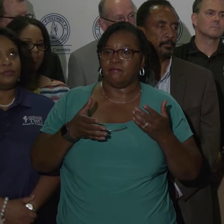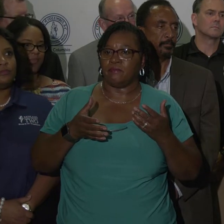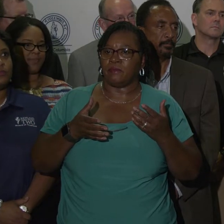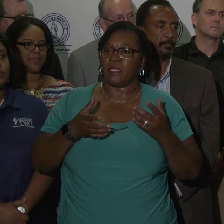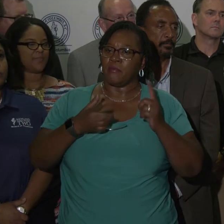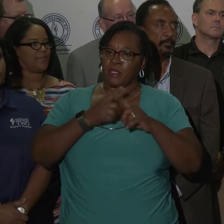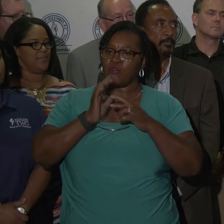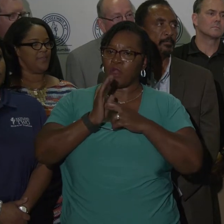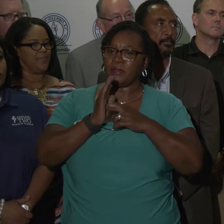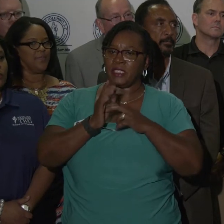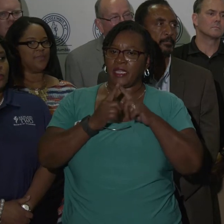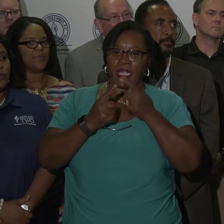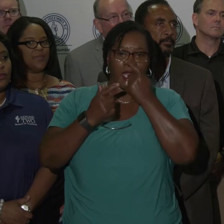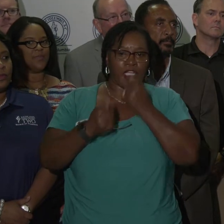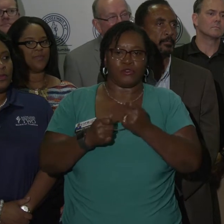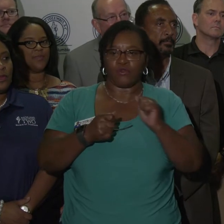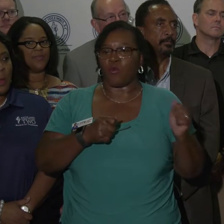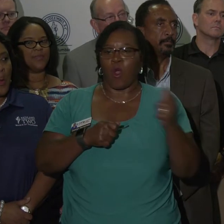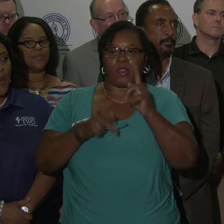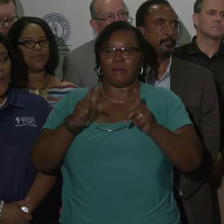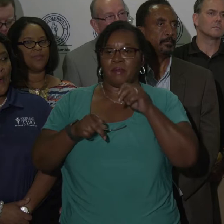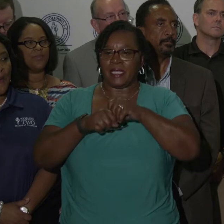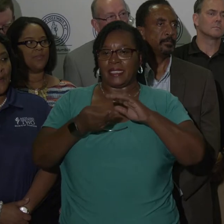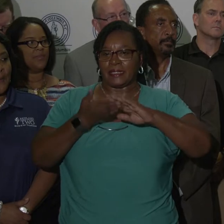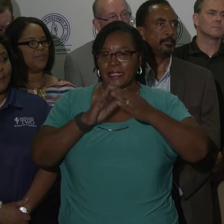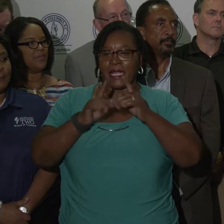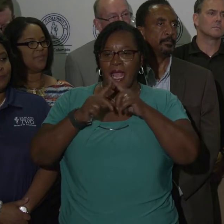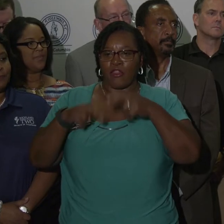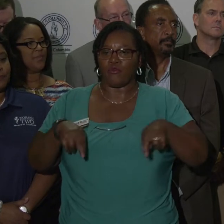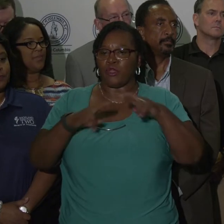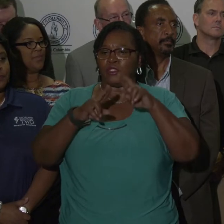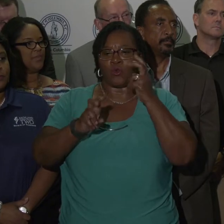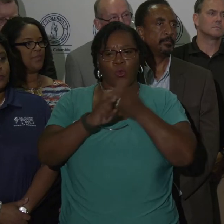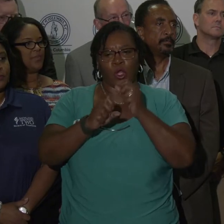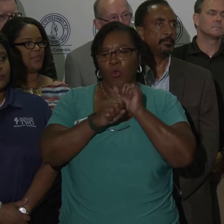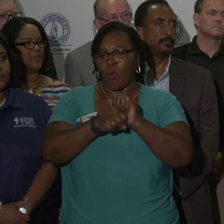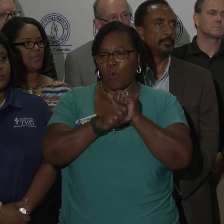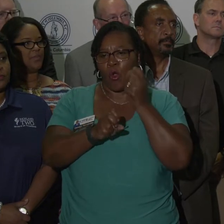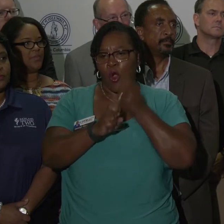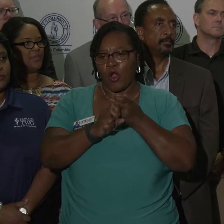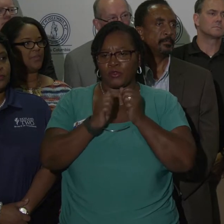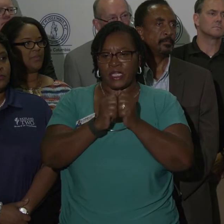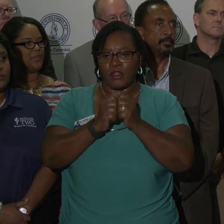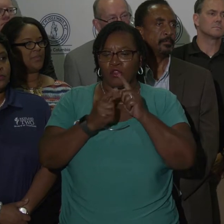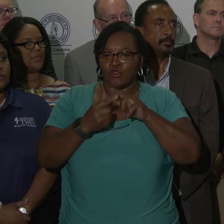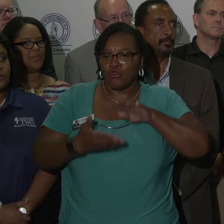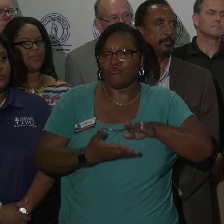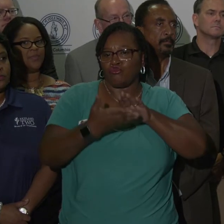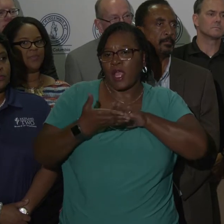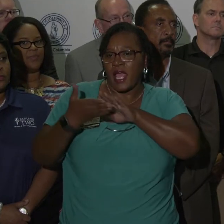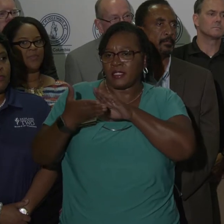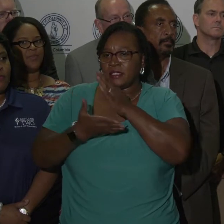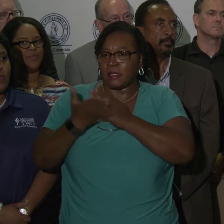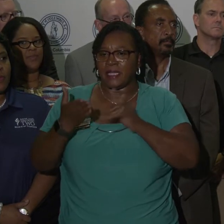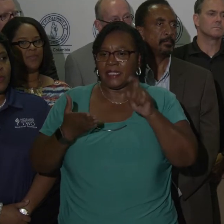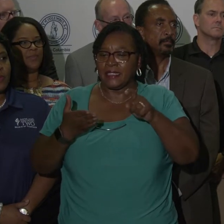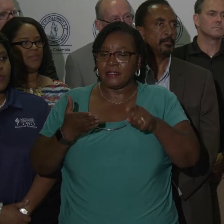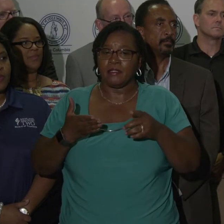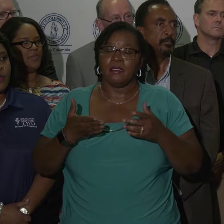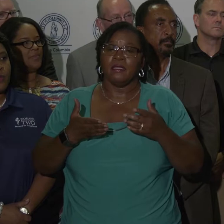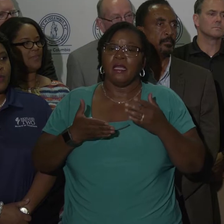duly representing the interests of the people of the city and the region, working hard together to address these significant needs. Some of those needs are